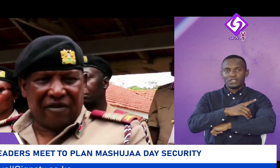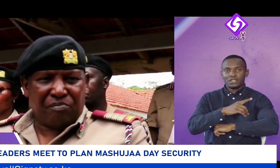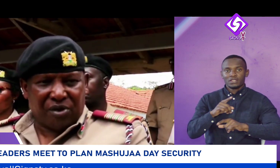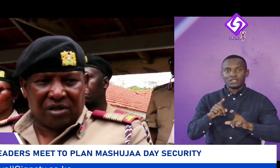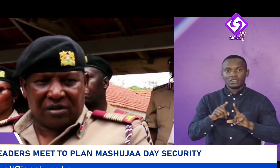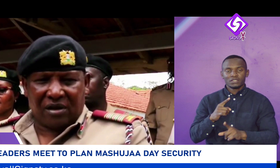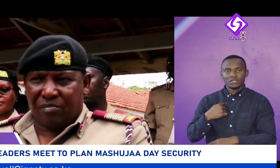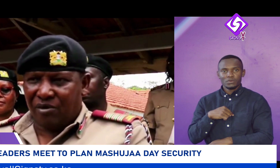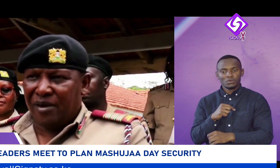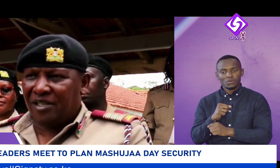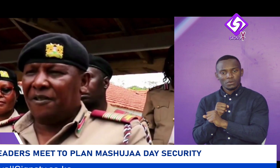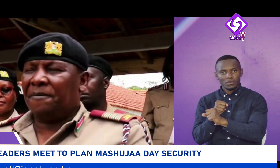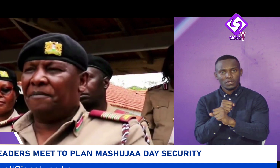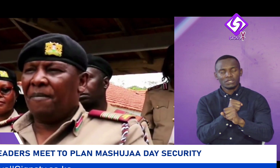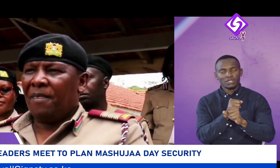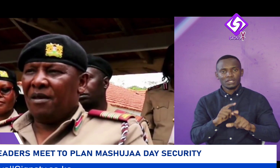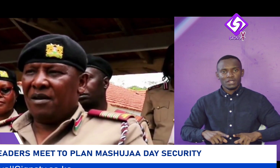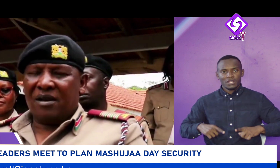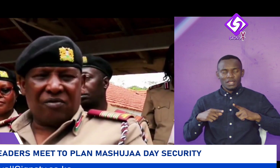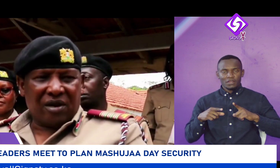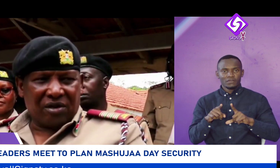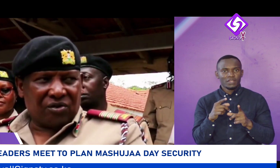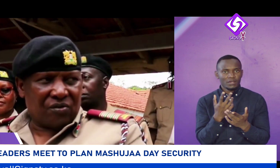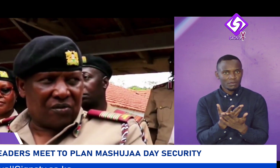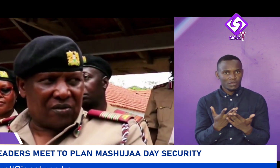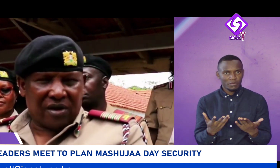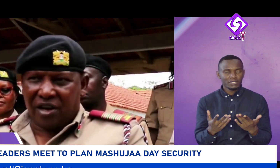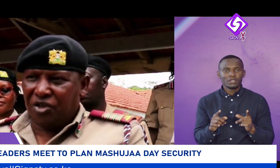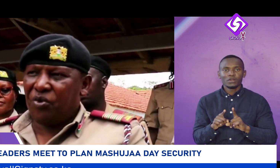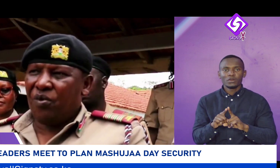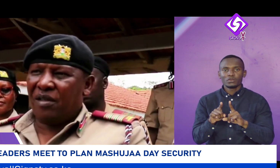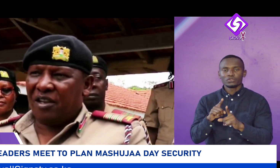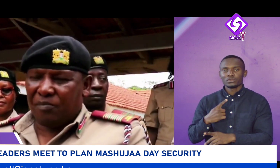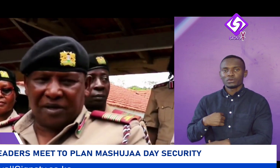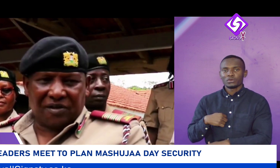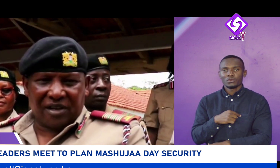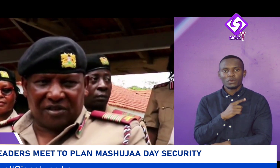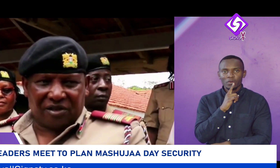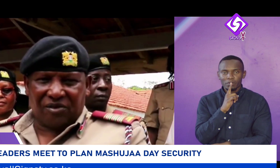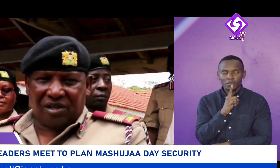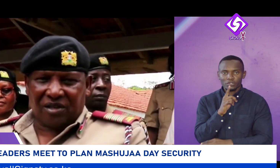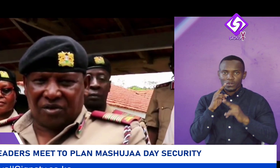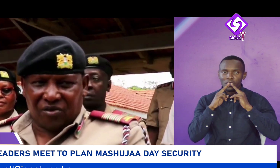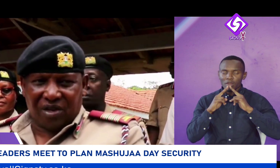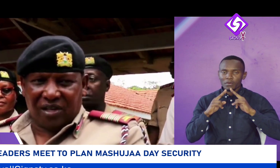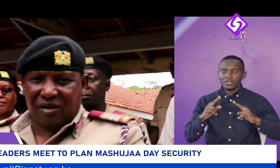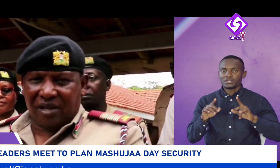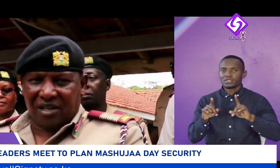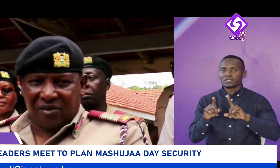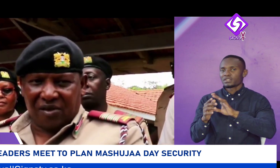and property, and we are going to ensure that there is peace and security during that material